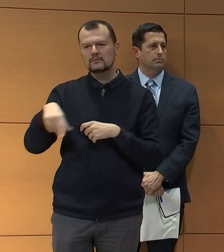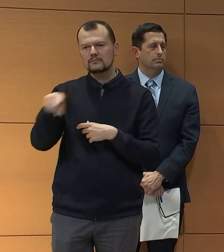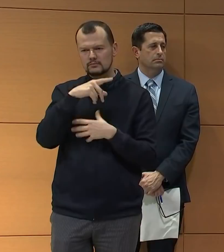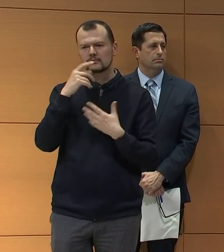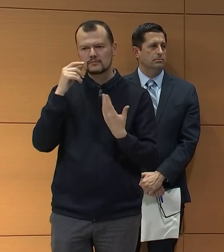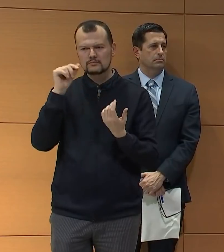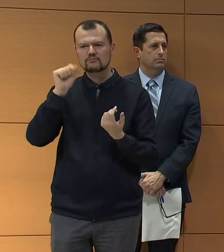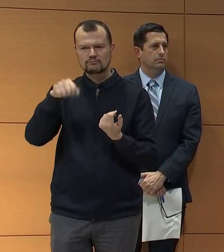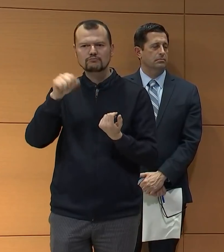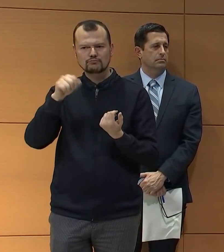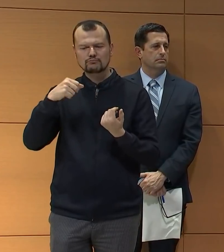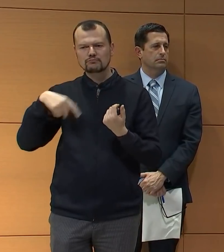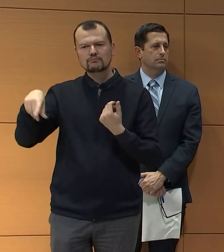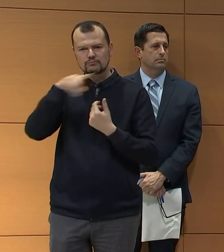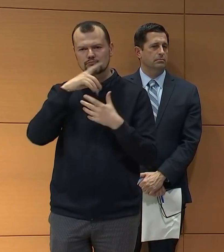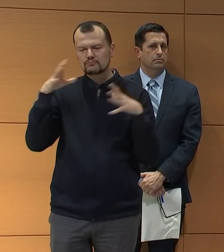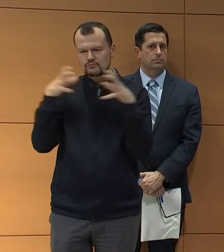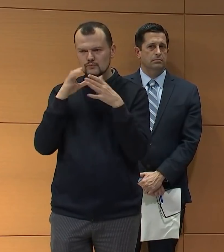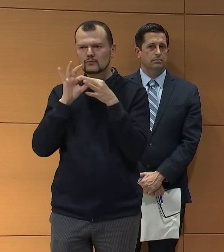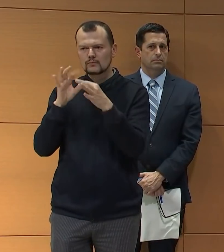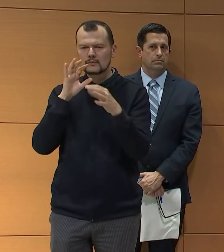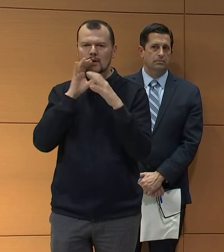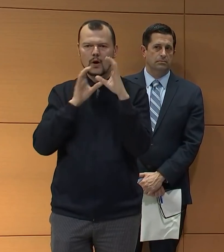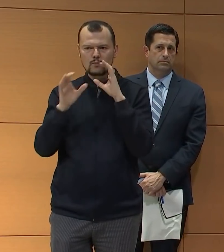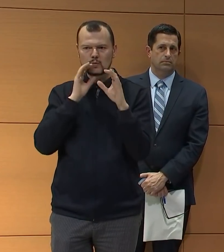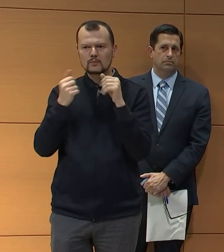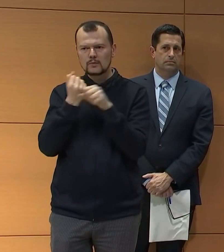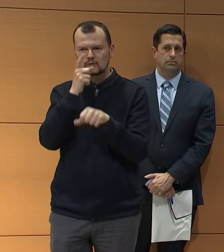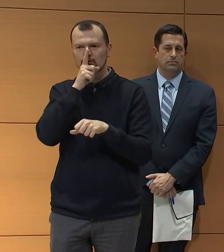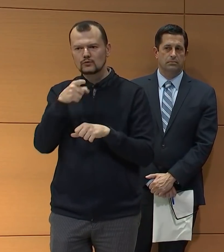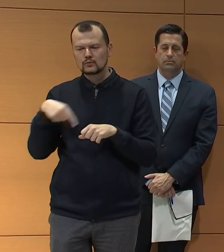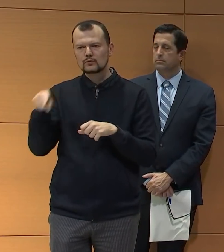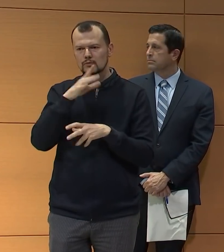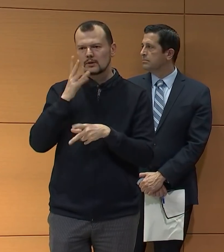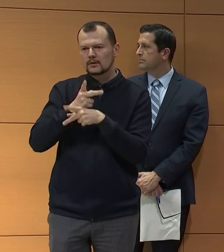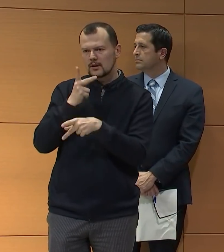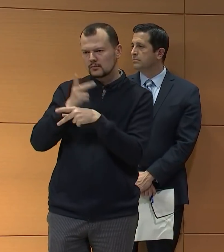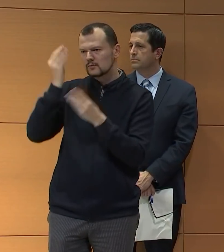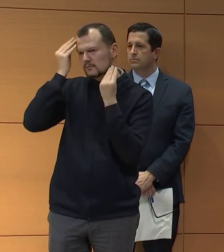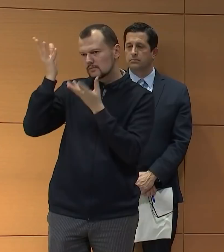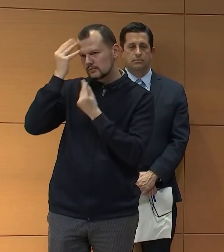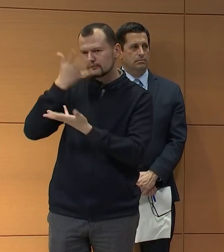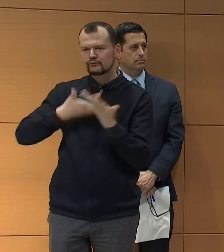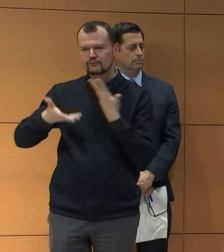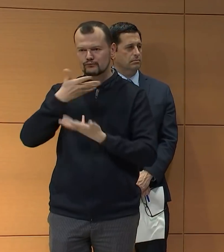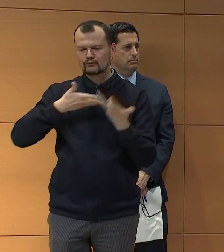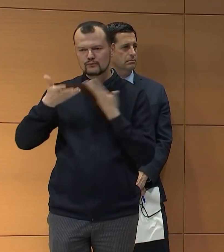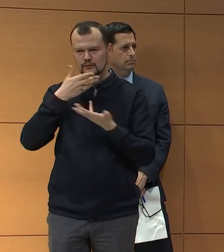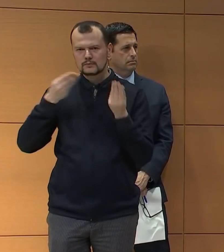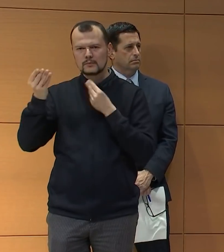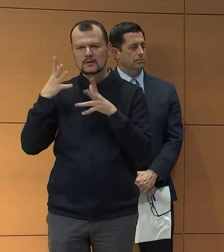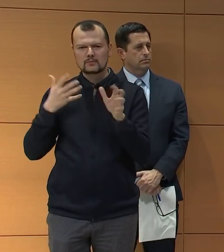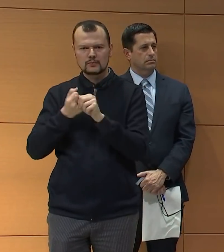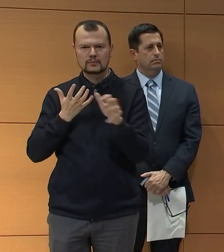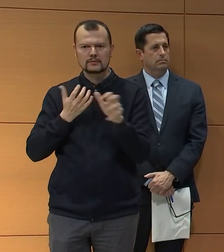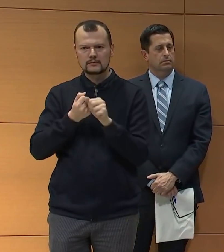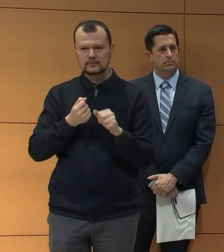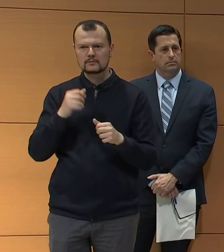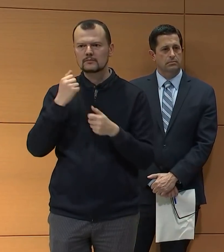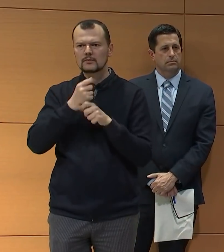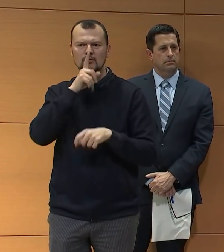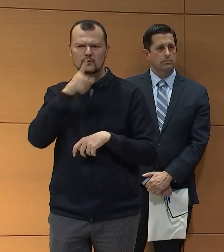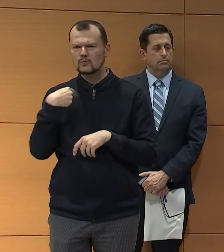and again, the information as we've consulted our local medical authorities is that we do not have community